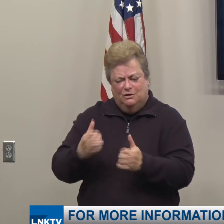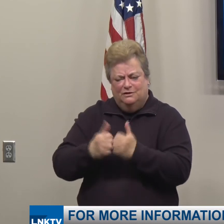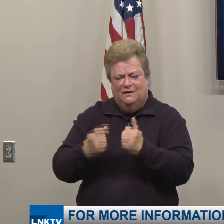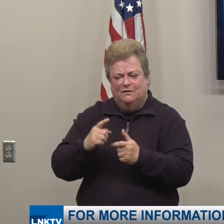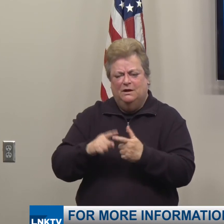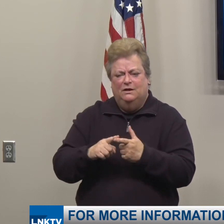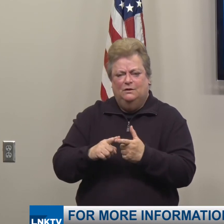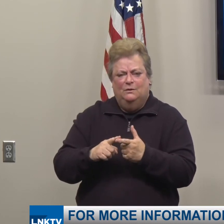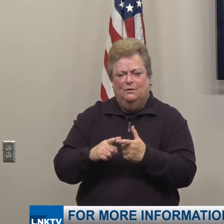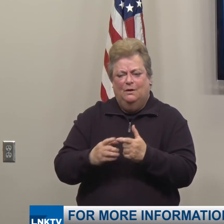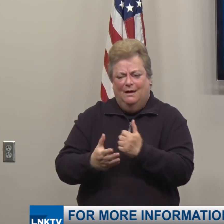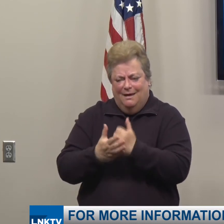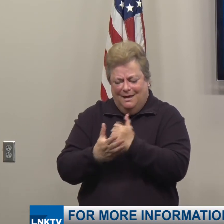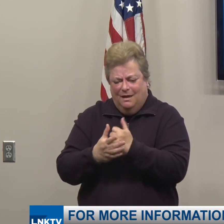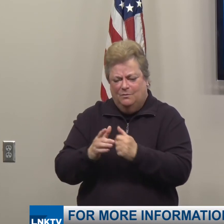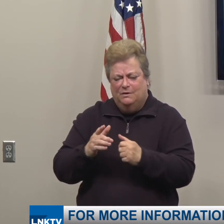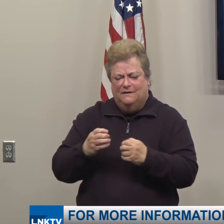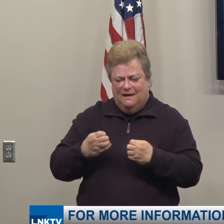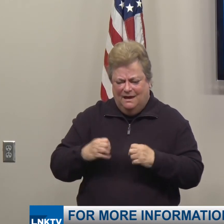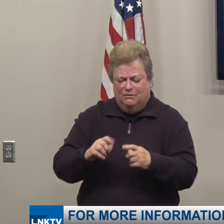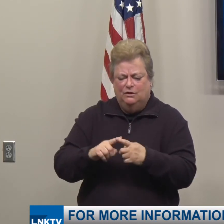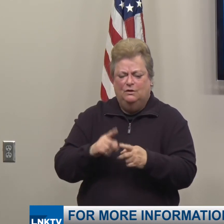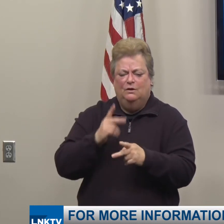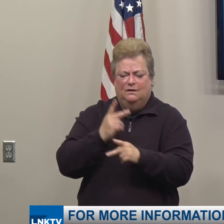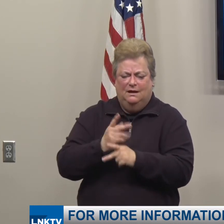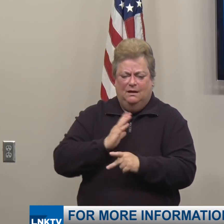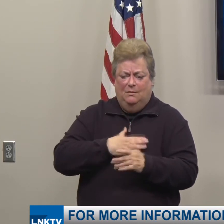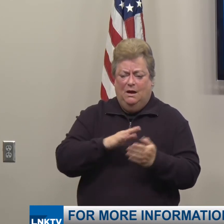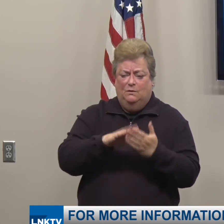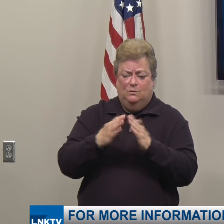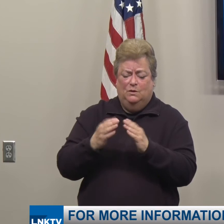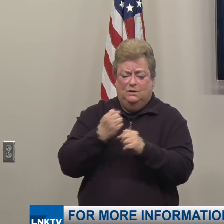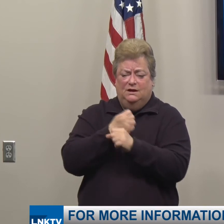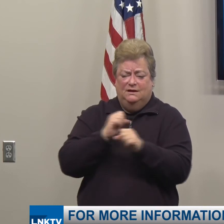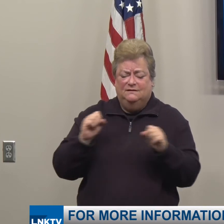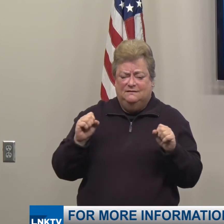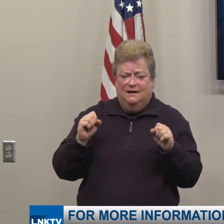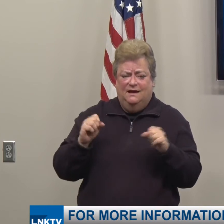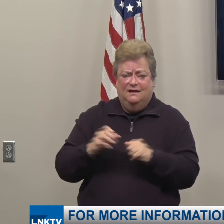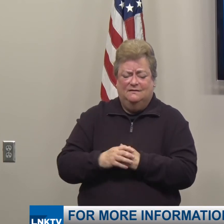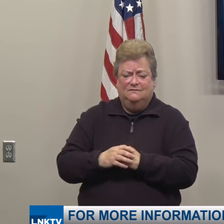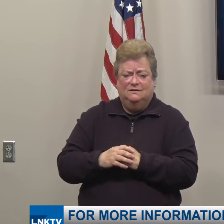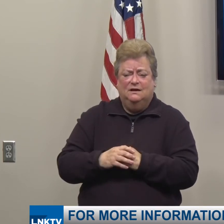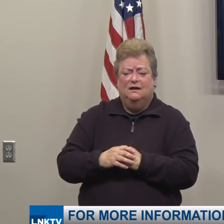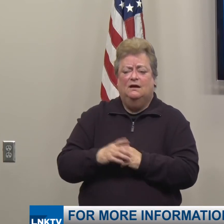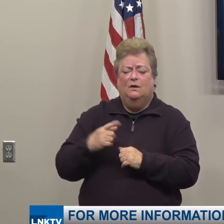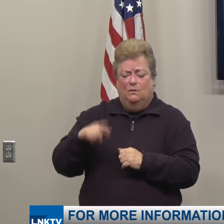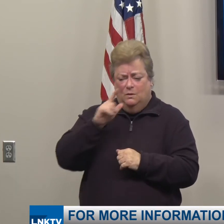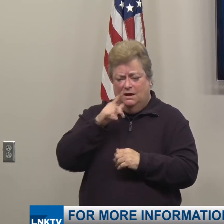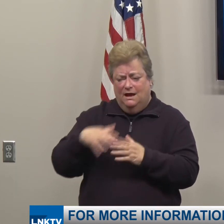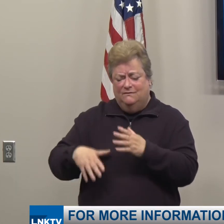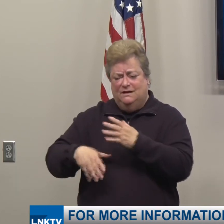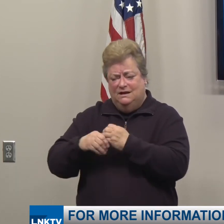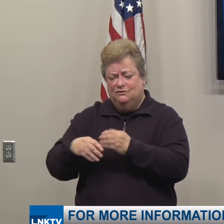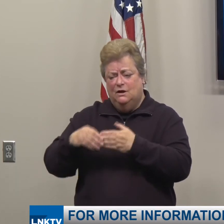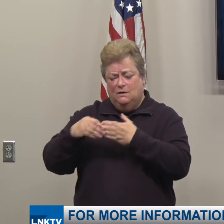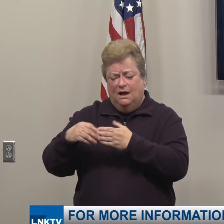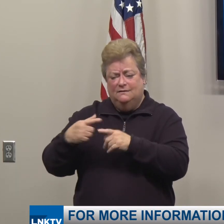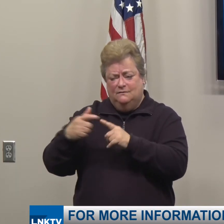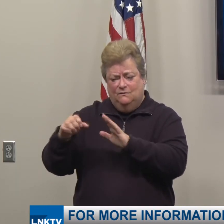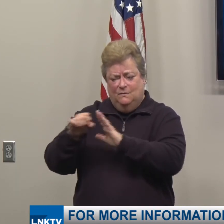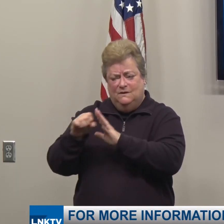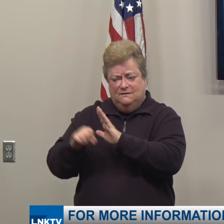part of helping in this effort to keep our community safe. It's anticipated that there will be additional guidance from the